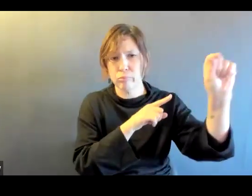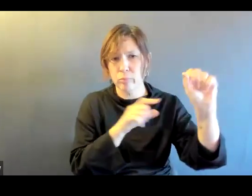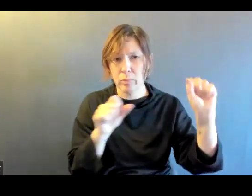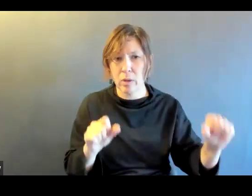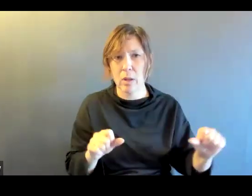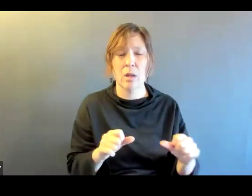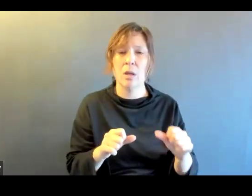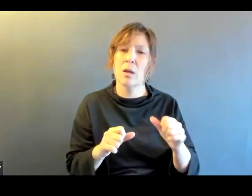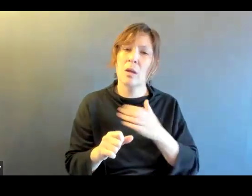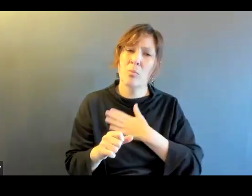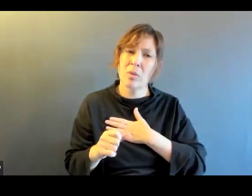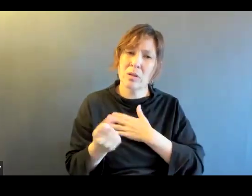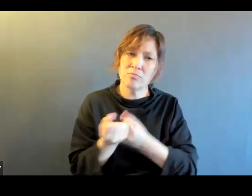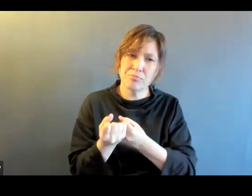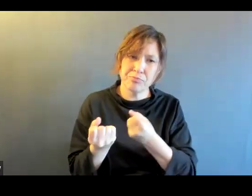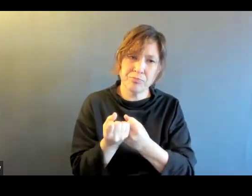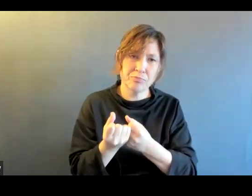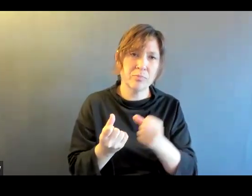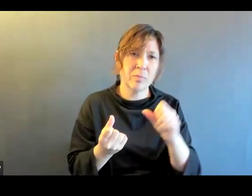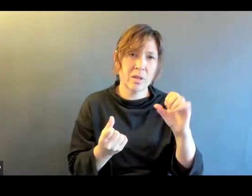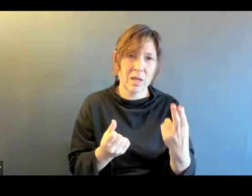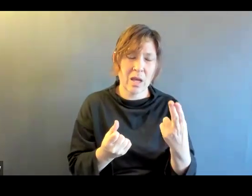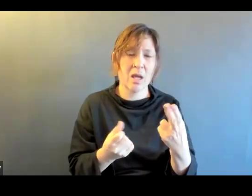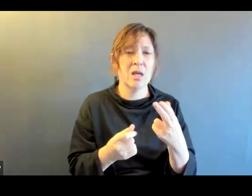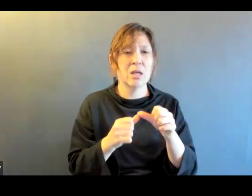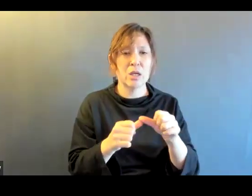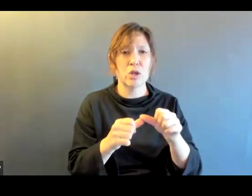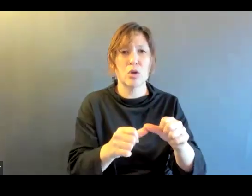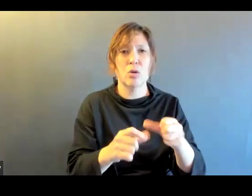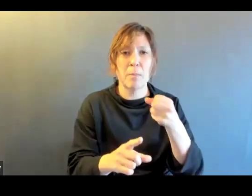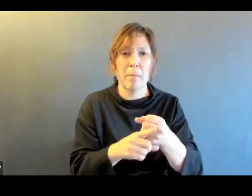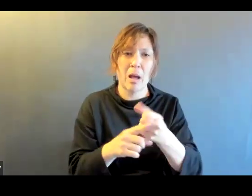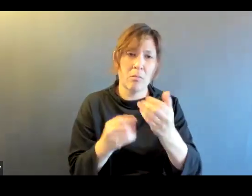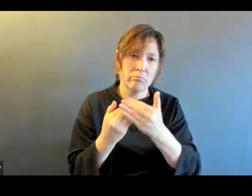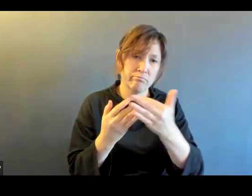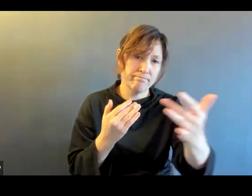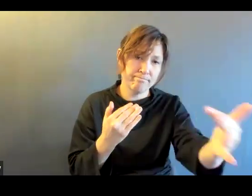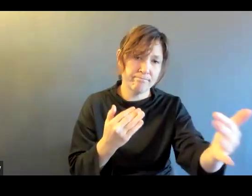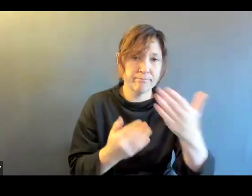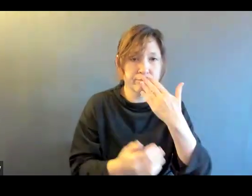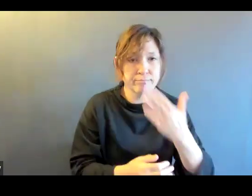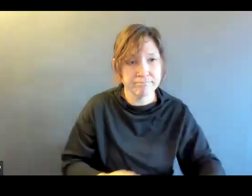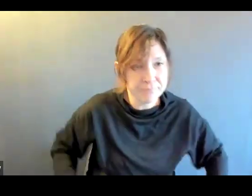it to make an even greater impact for years to come. Thank you. Thank you.